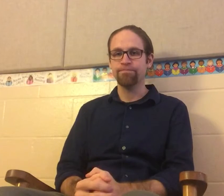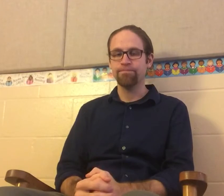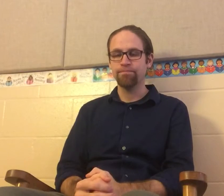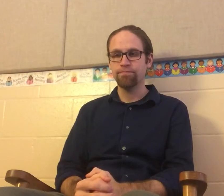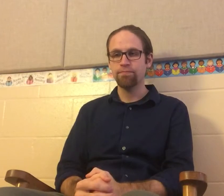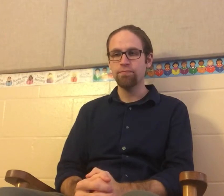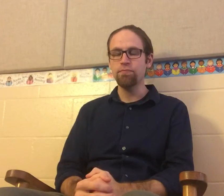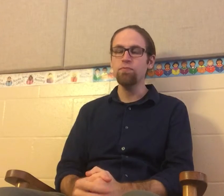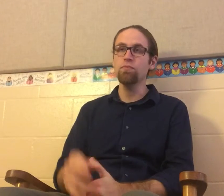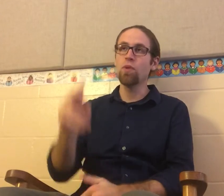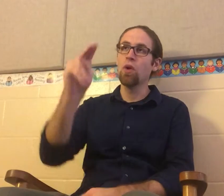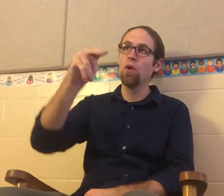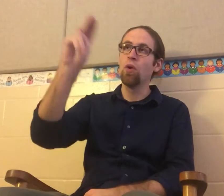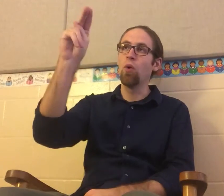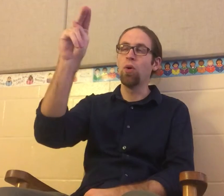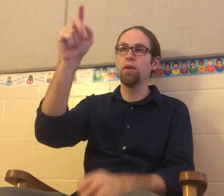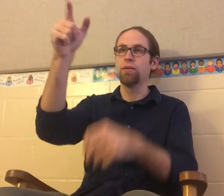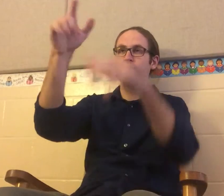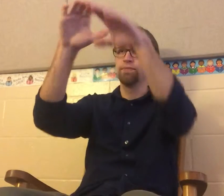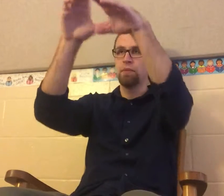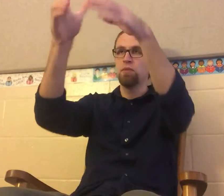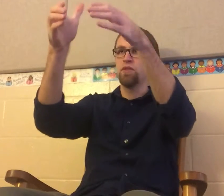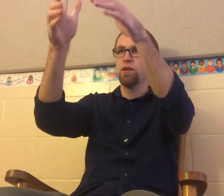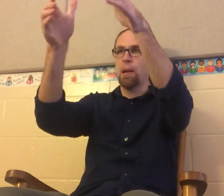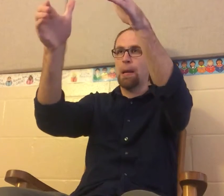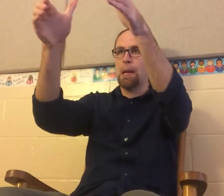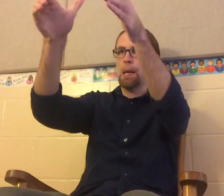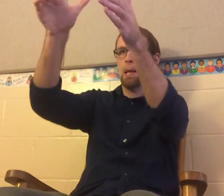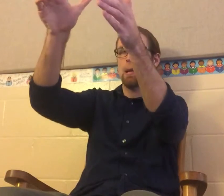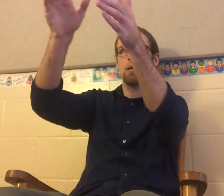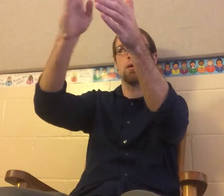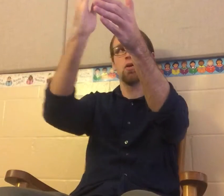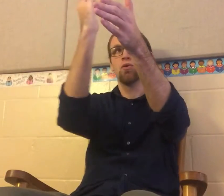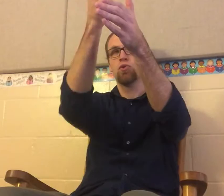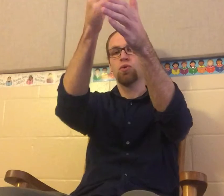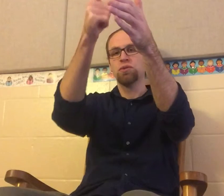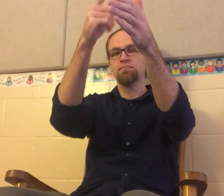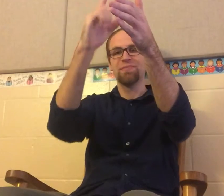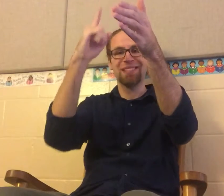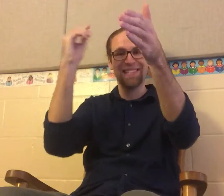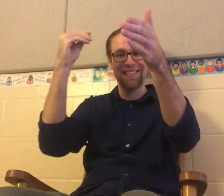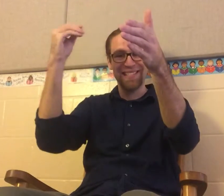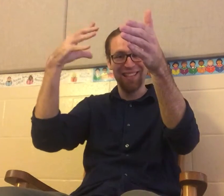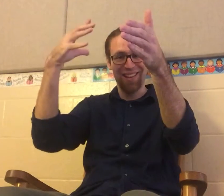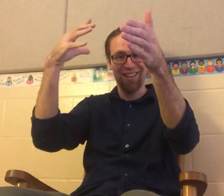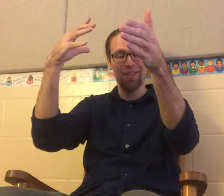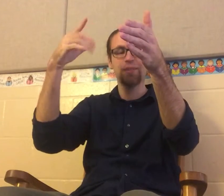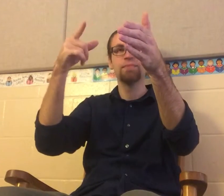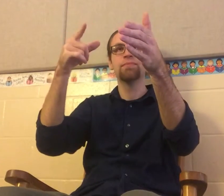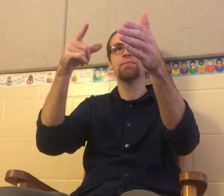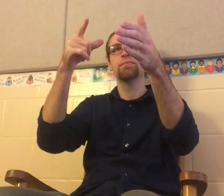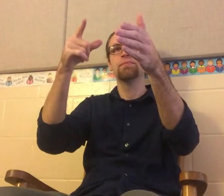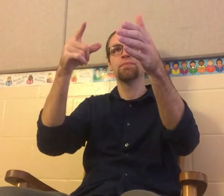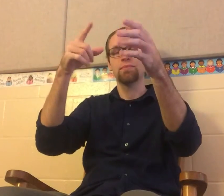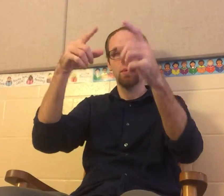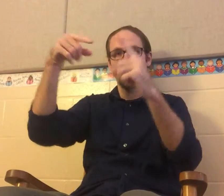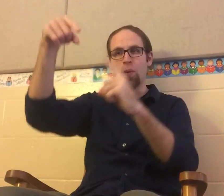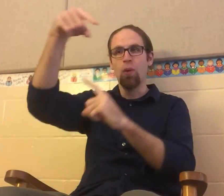When the northern hemisphere is tilted toward the sun during Earth's revolution around the sun,